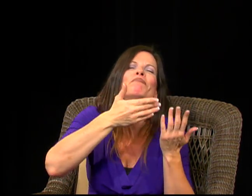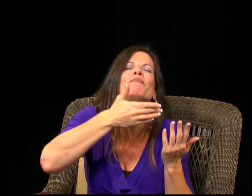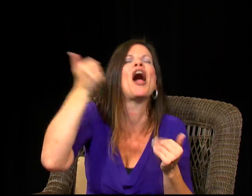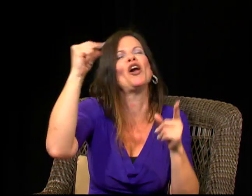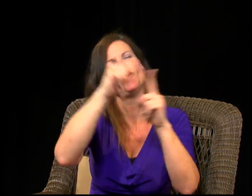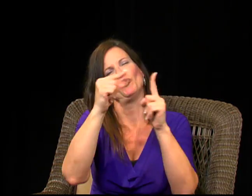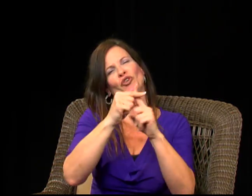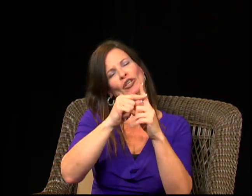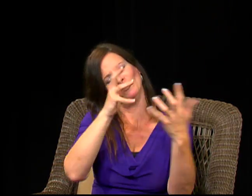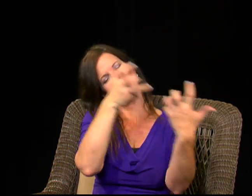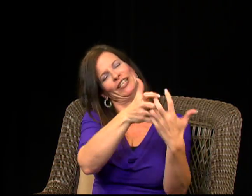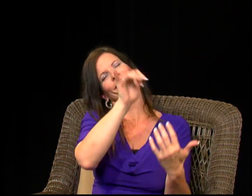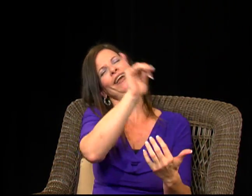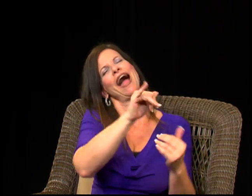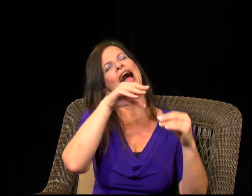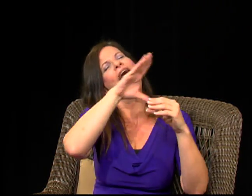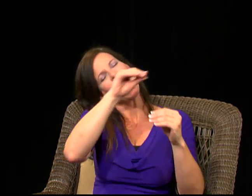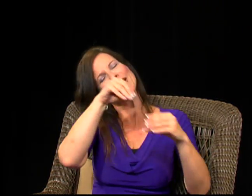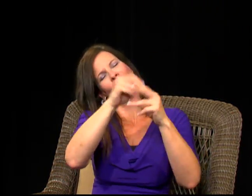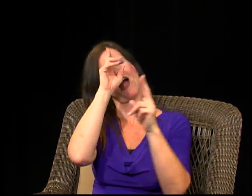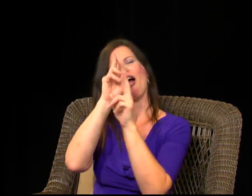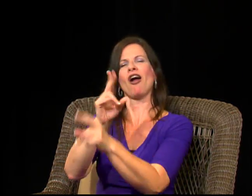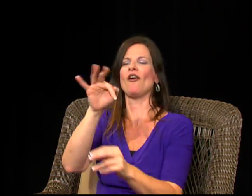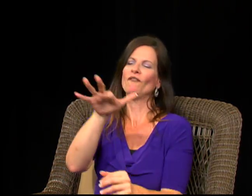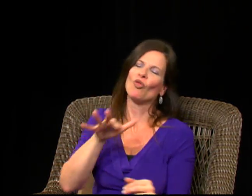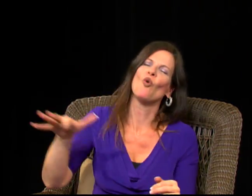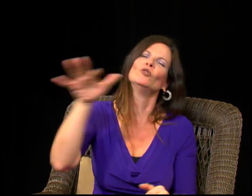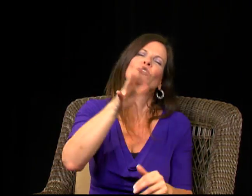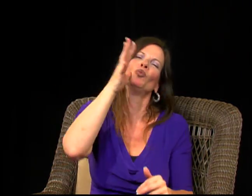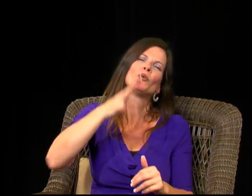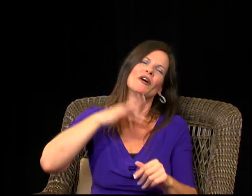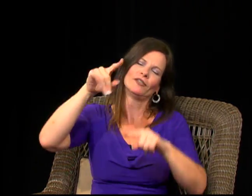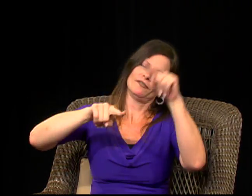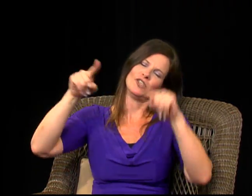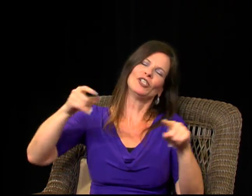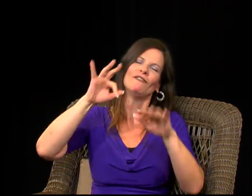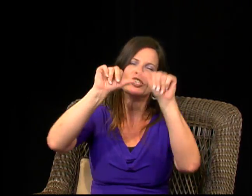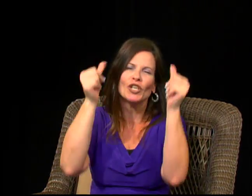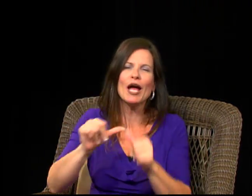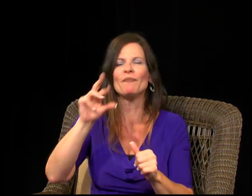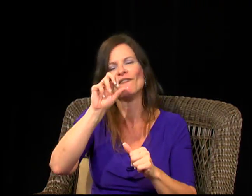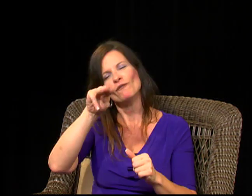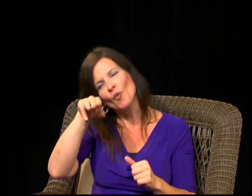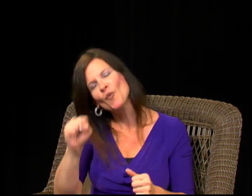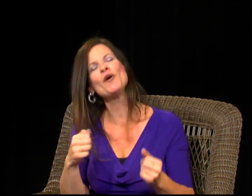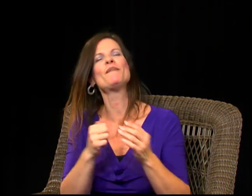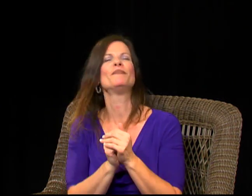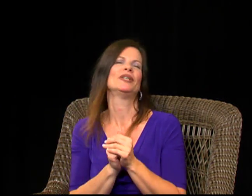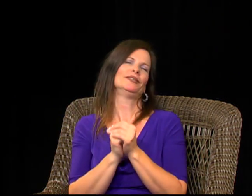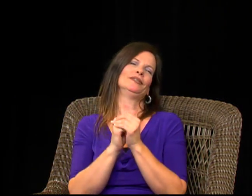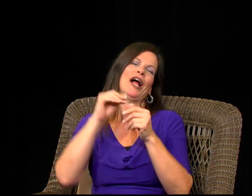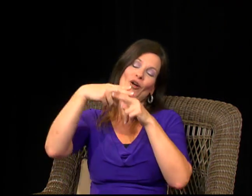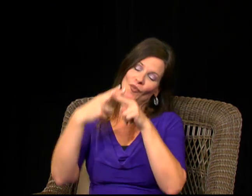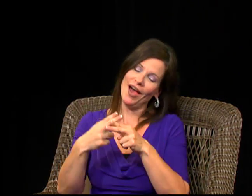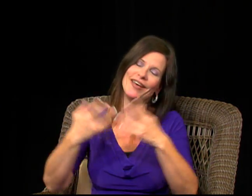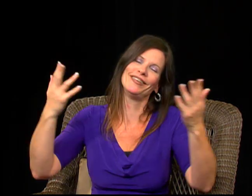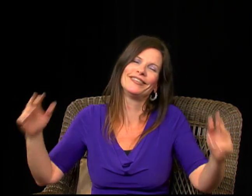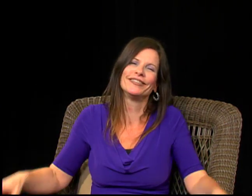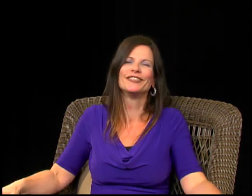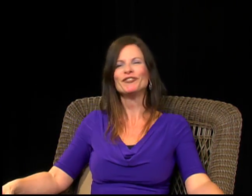express what they're trying to express. Maybe not the best word for it, because be beautiful. I mean, why are you trying to still focus on